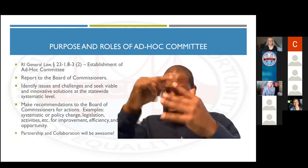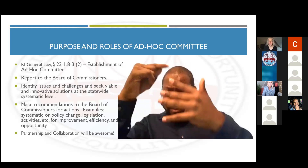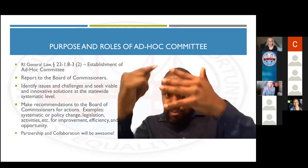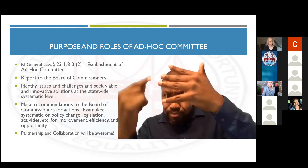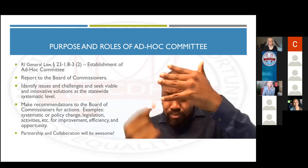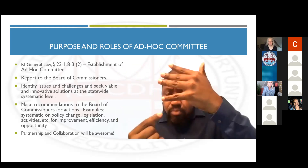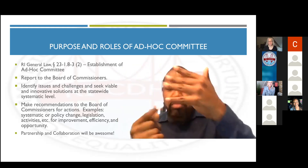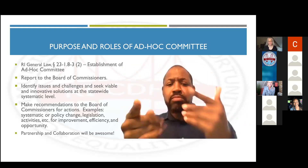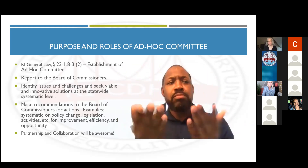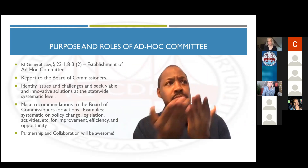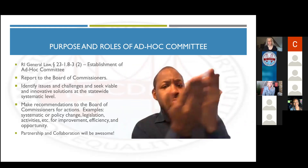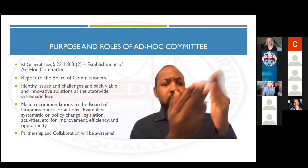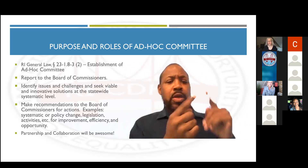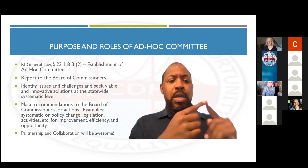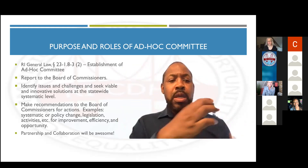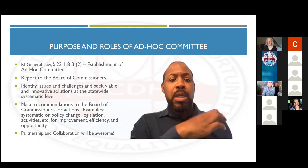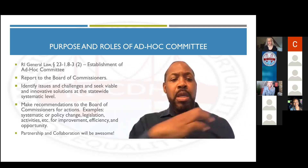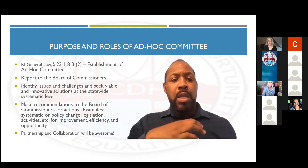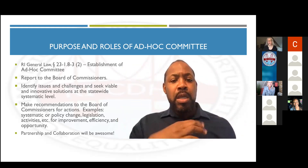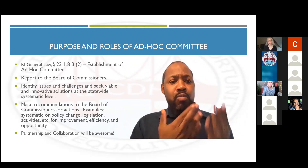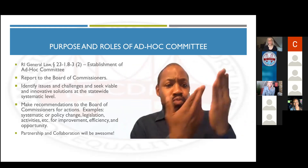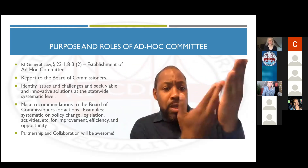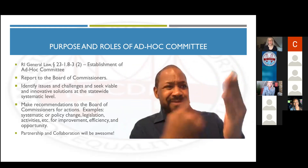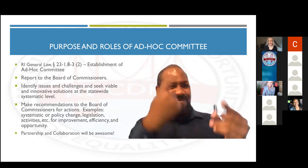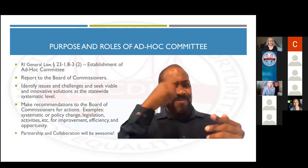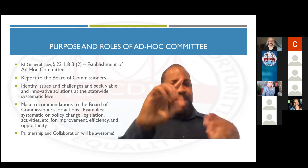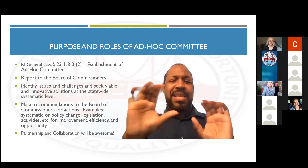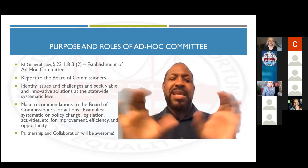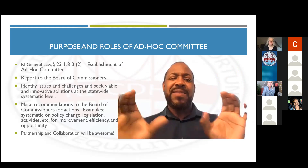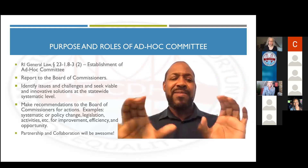make recommendations to the Board of Commissioners. So the ad hoc committee would not make